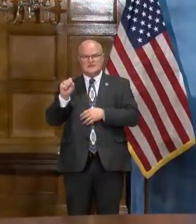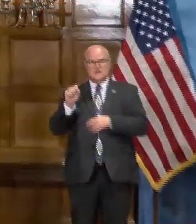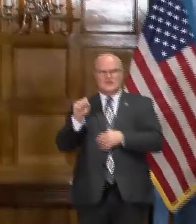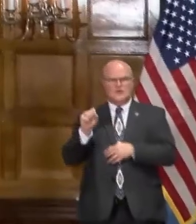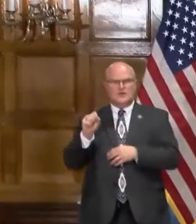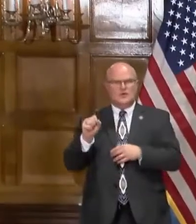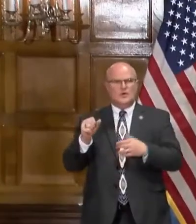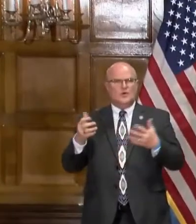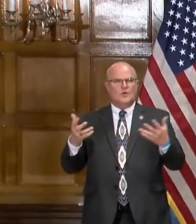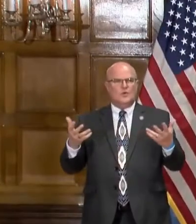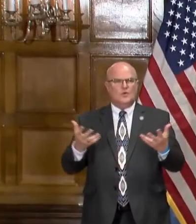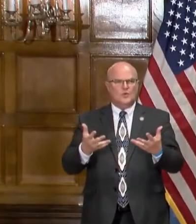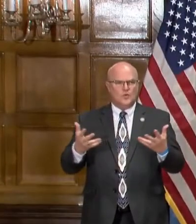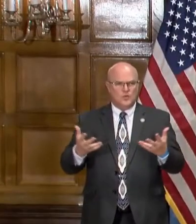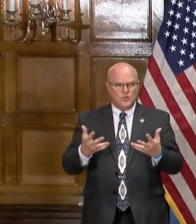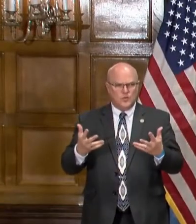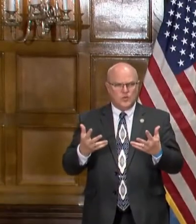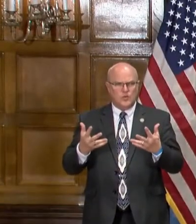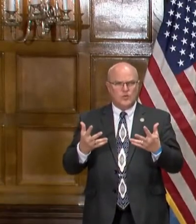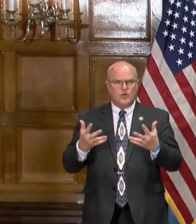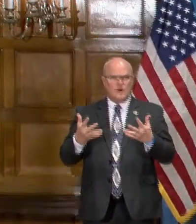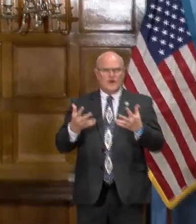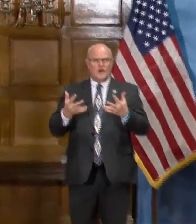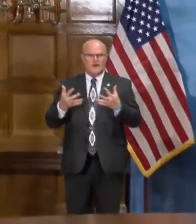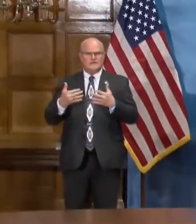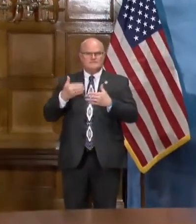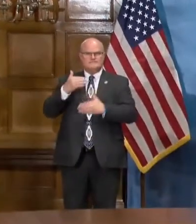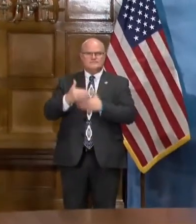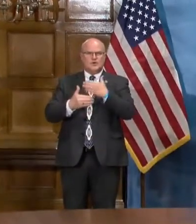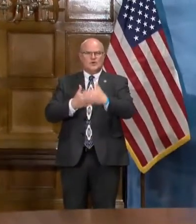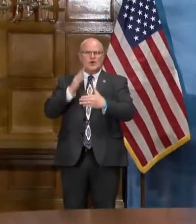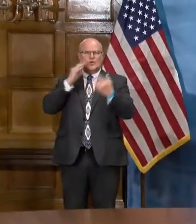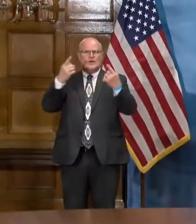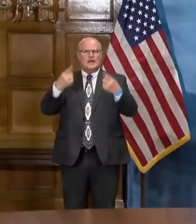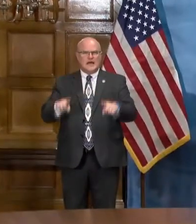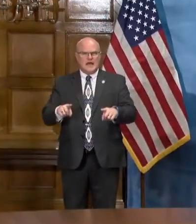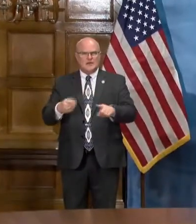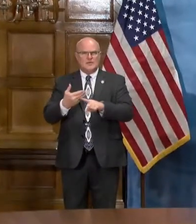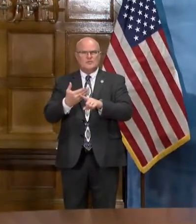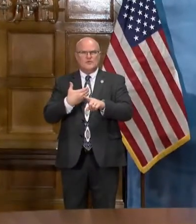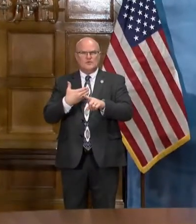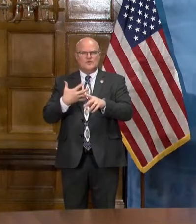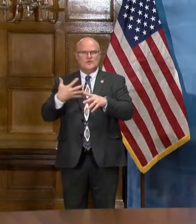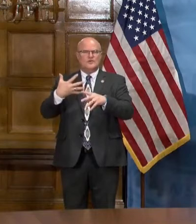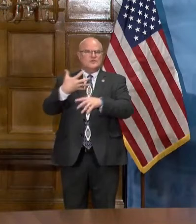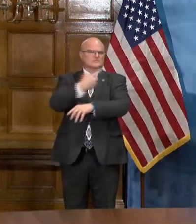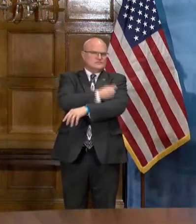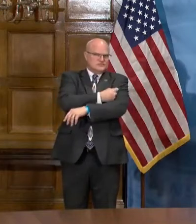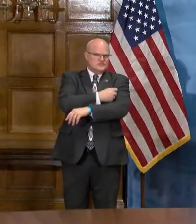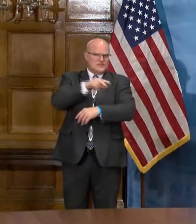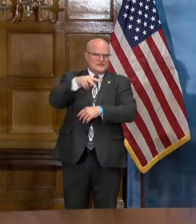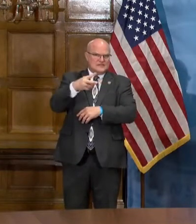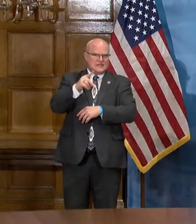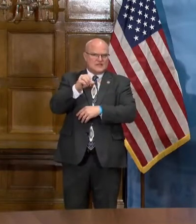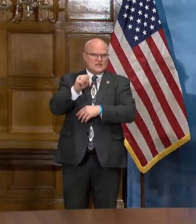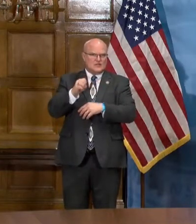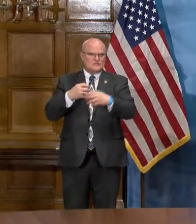what the protocol will be for that? Like how long you have to wait before you use the second dose for a first dose?